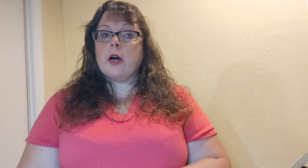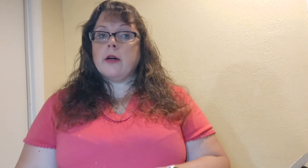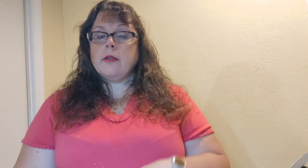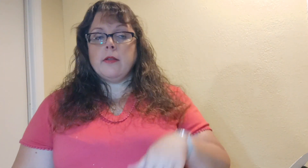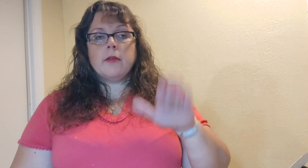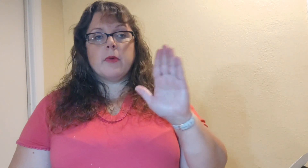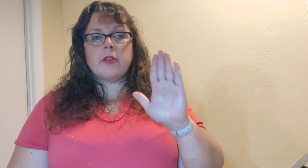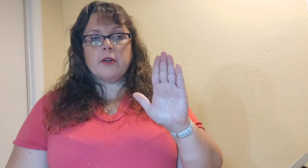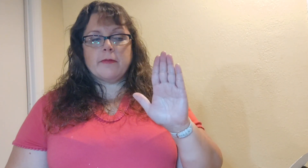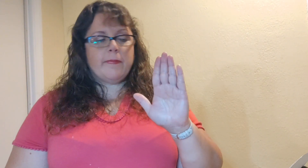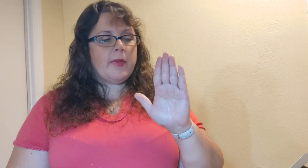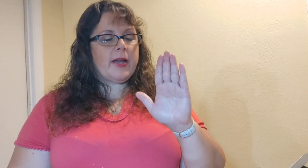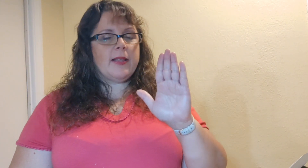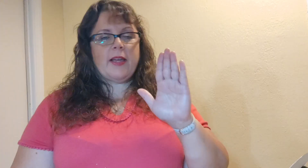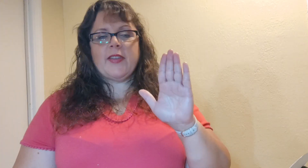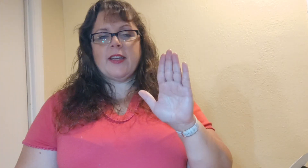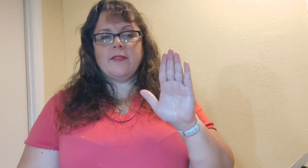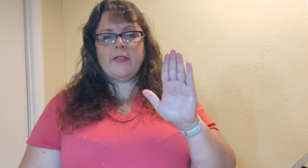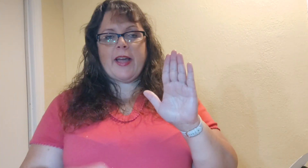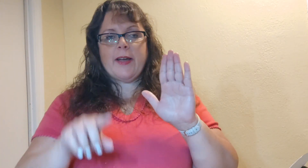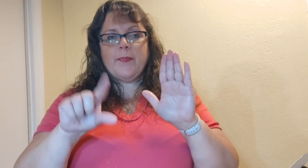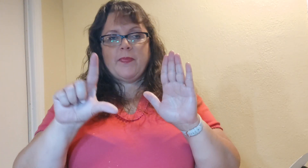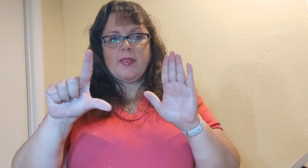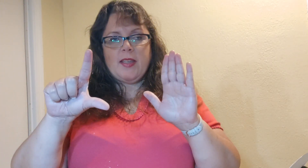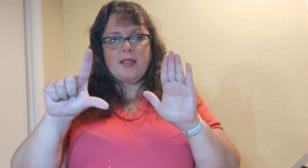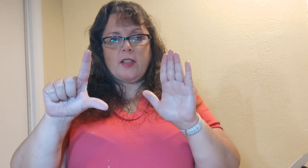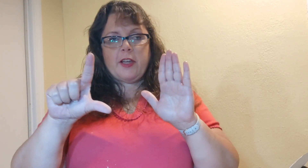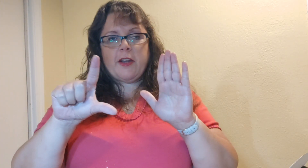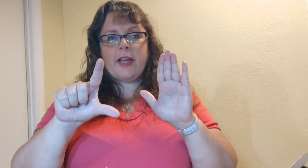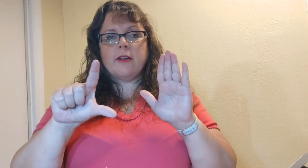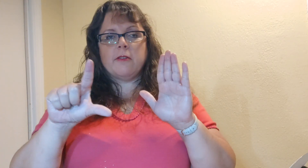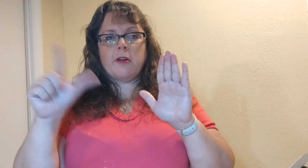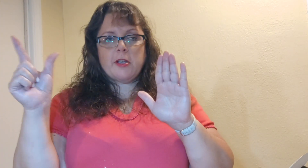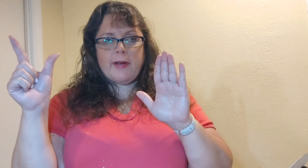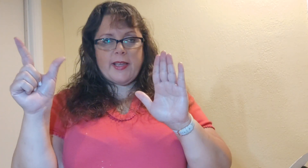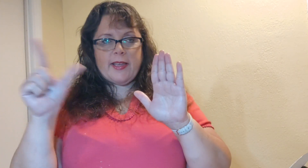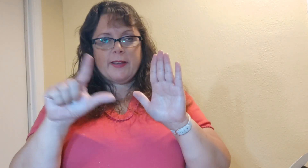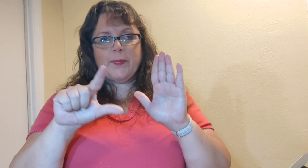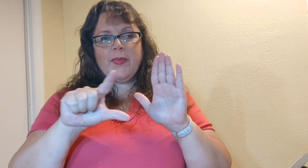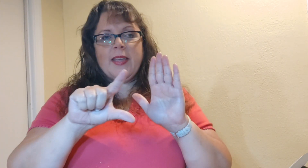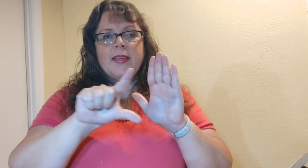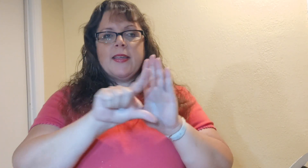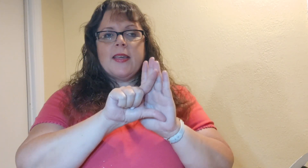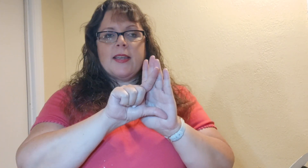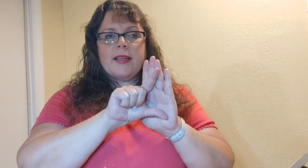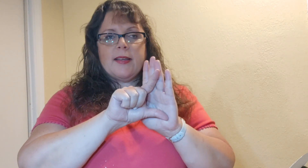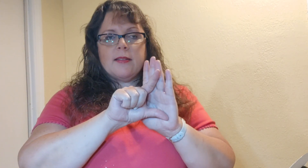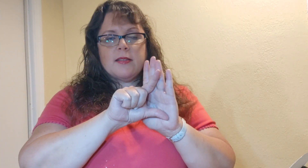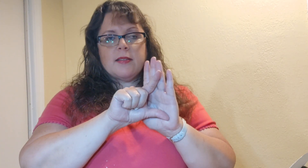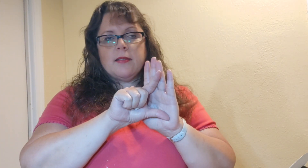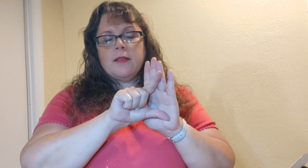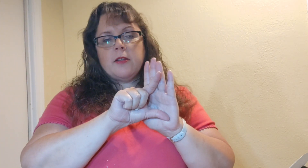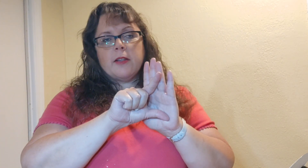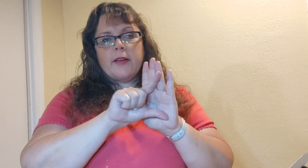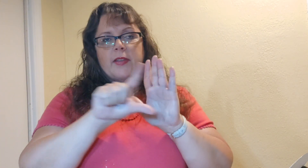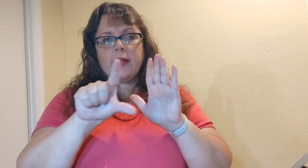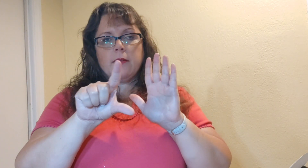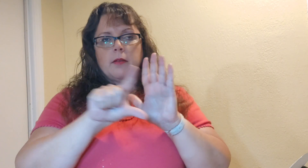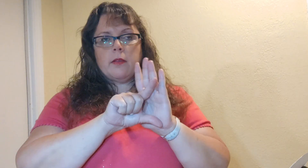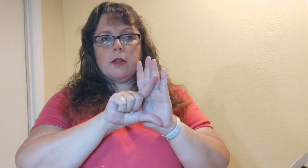Law with your left hand flat and the letter L on your right hand and against your left hand, the